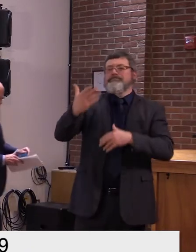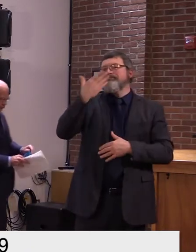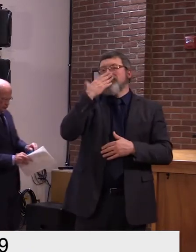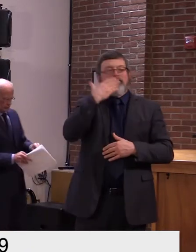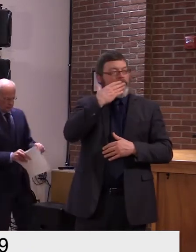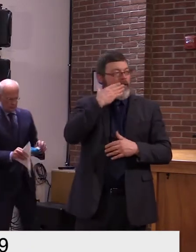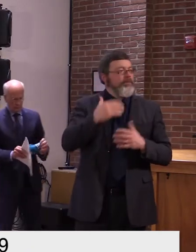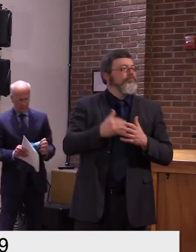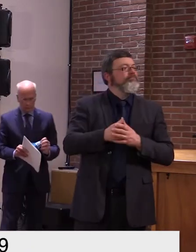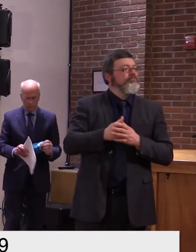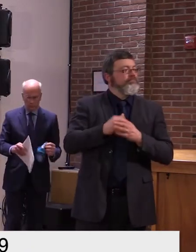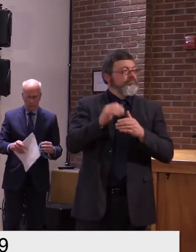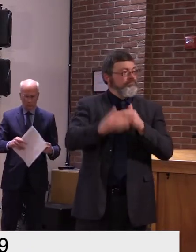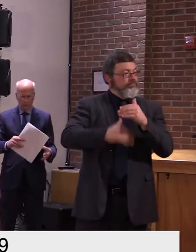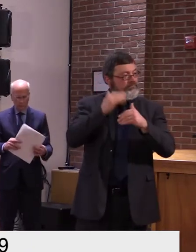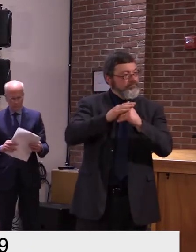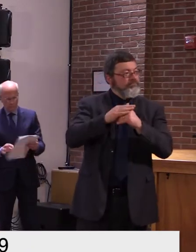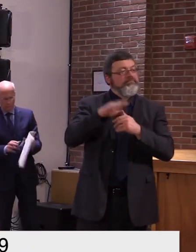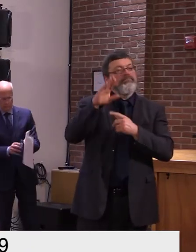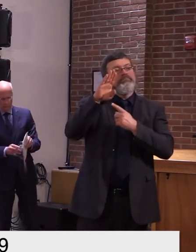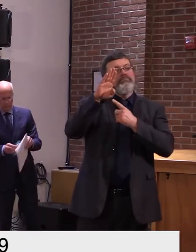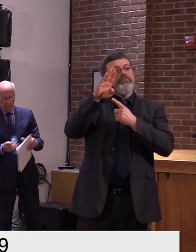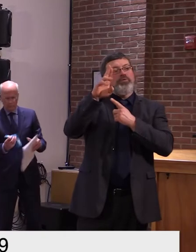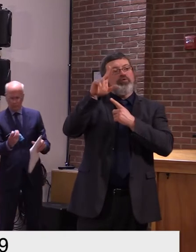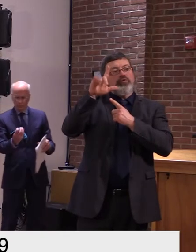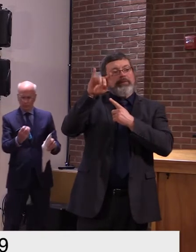Liz, Burlington Free Press.